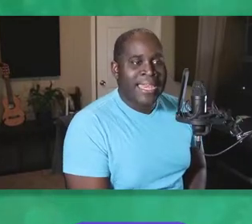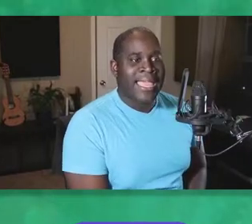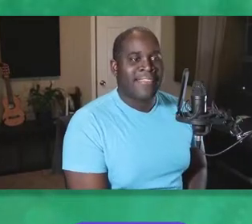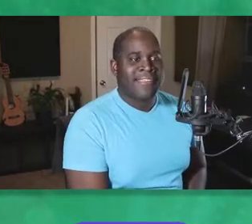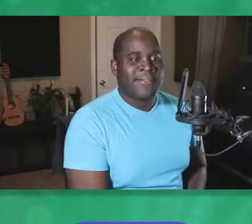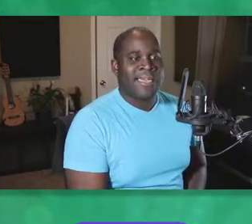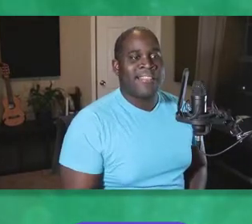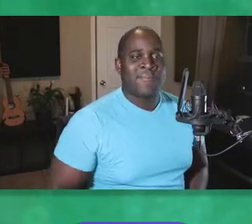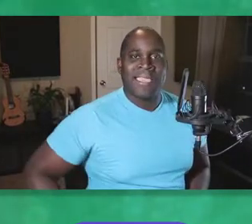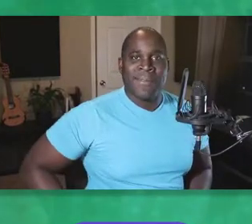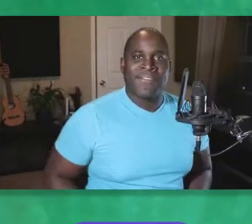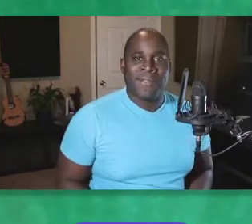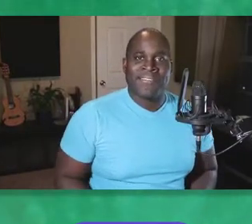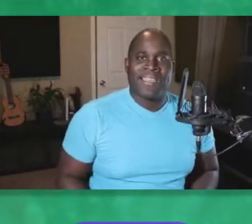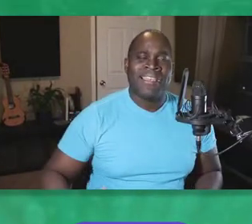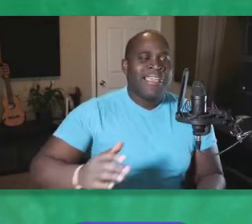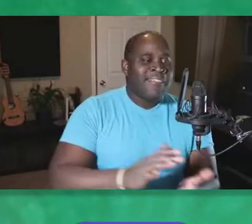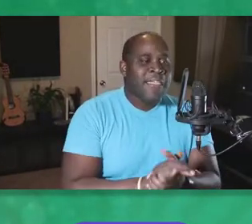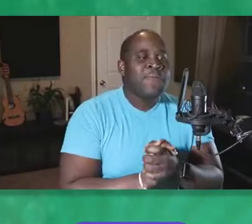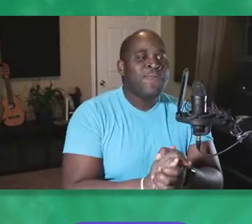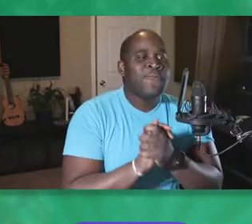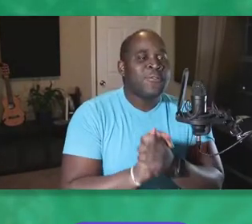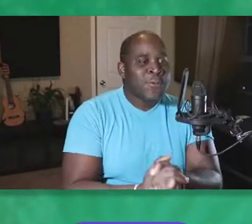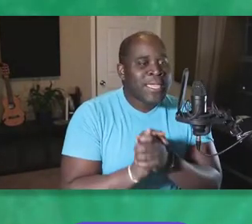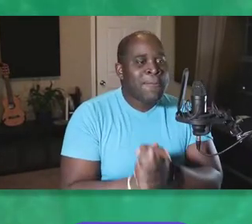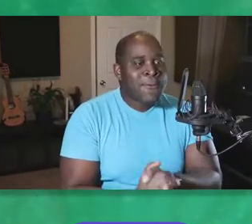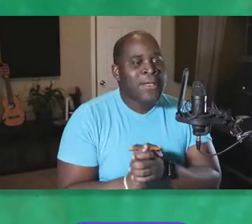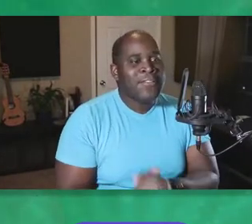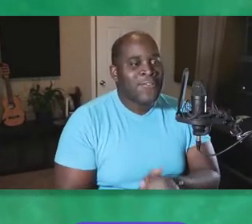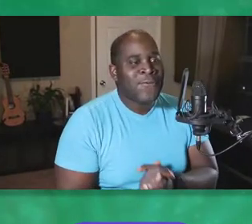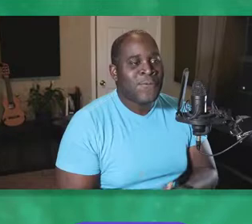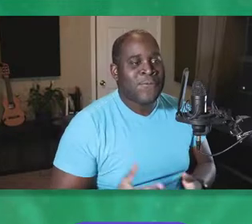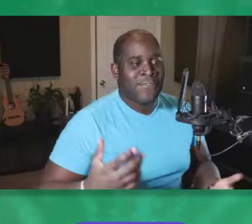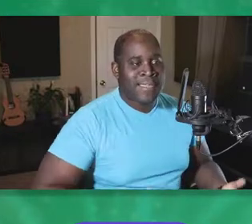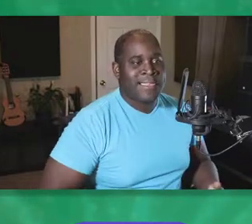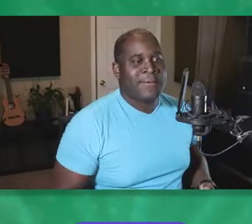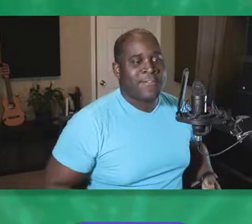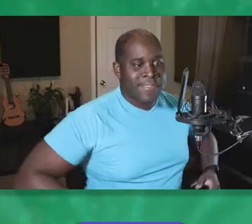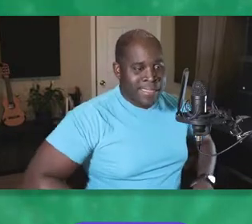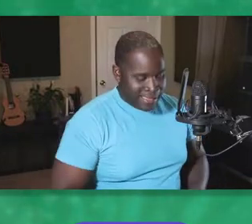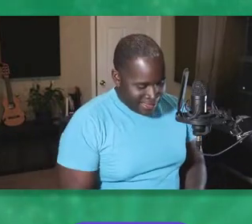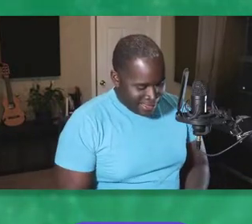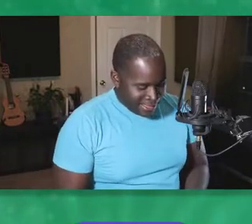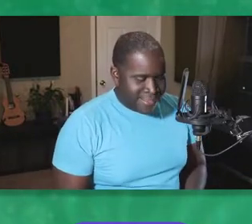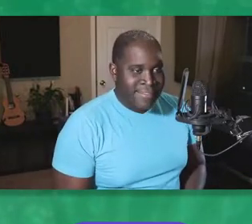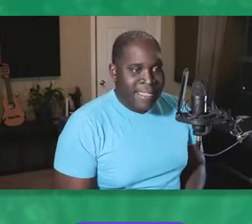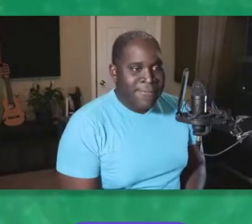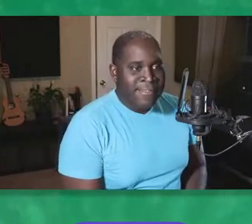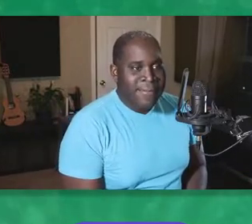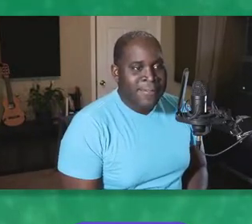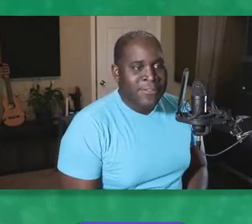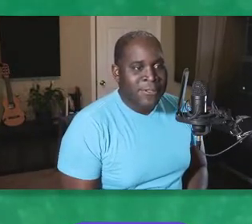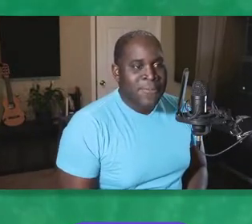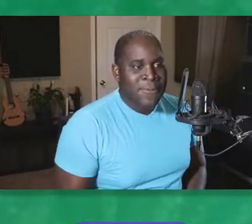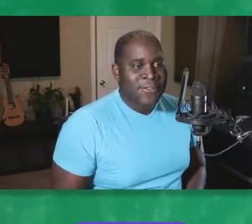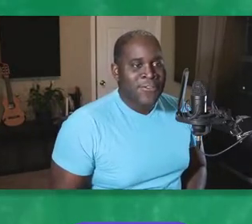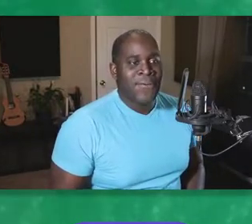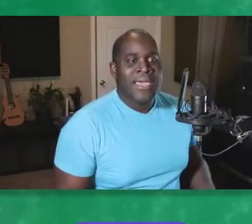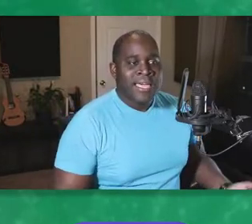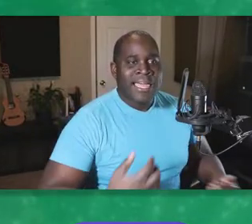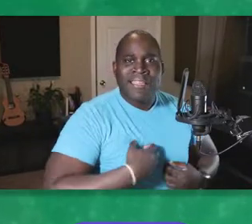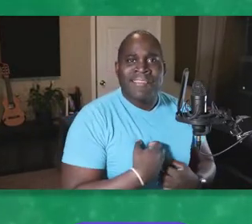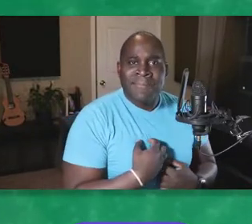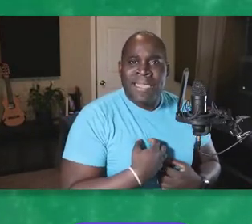show and ASL, and it's making me so excited. Thank you for looking more into sign language. I think it's definitely something to look more